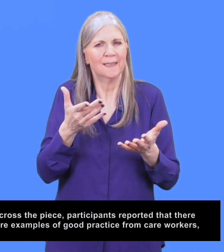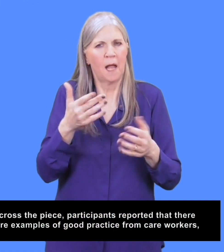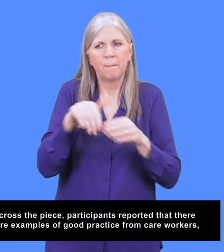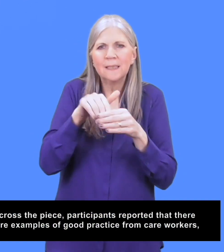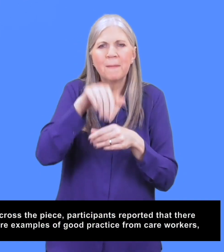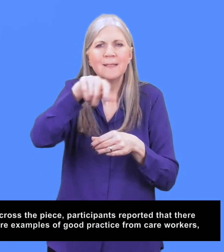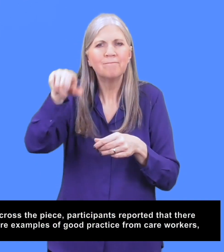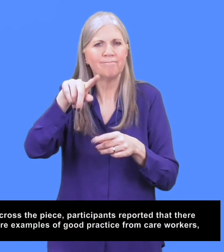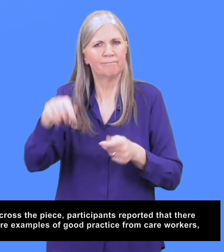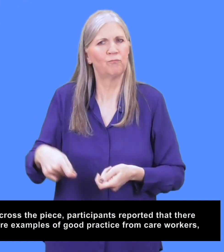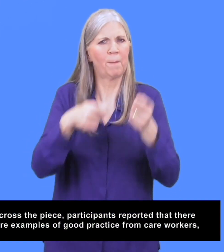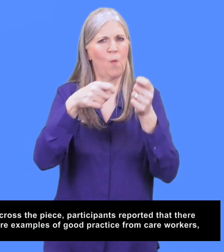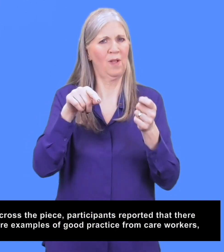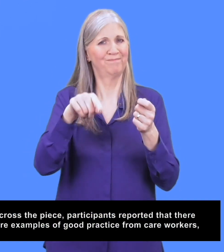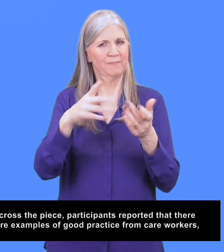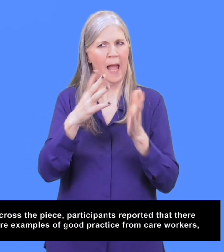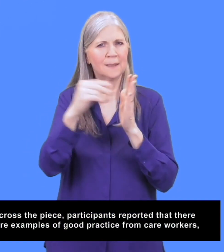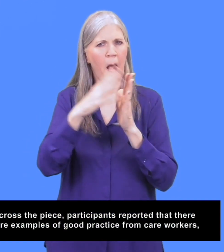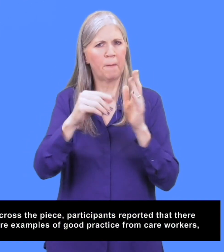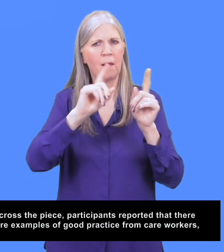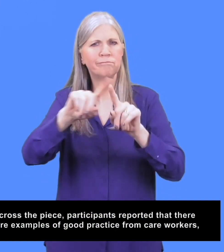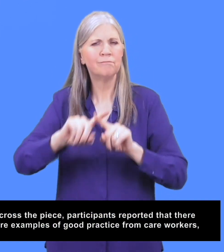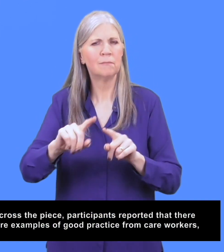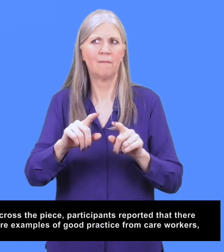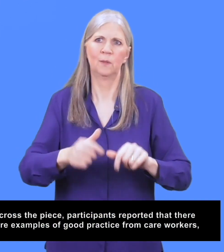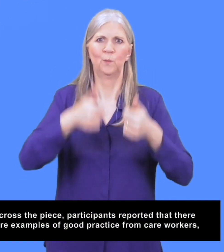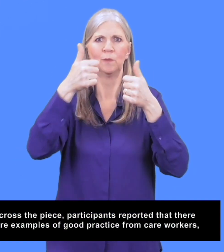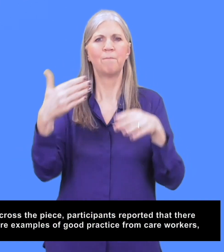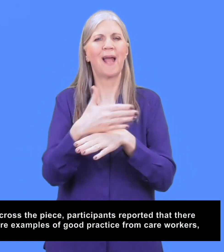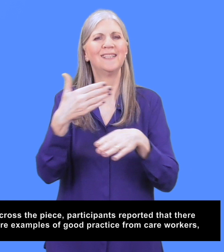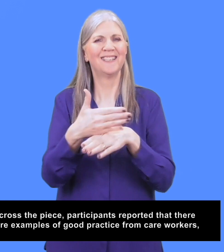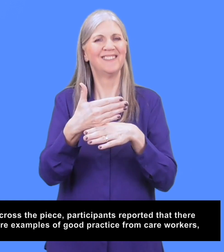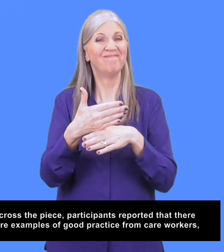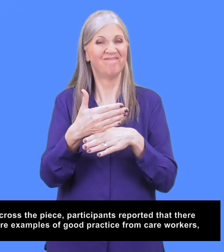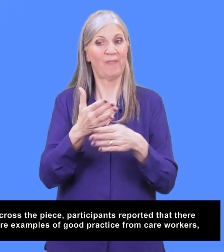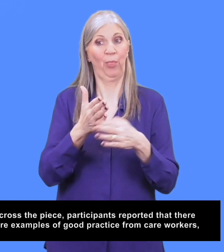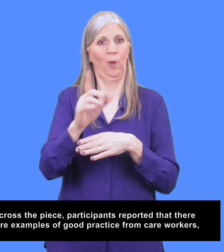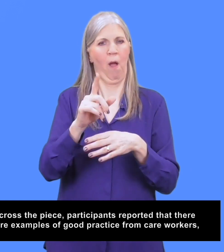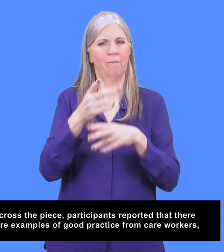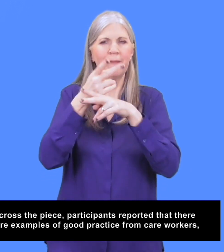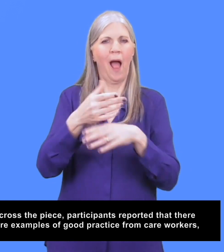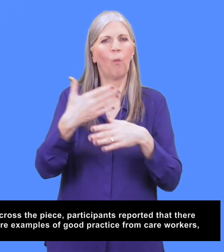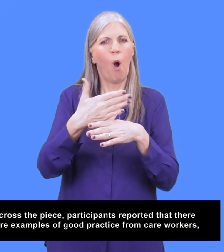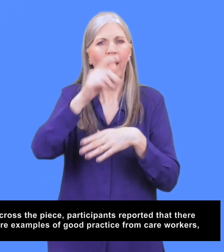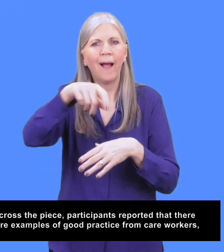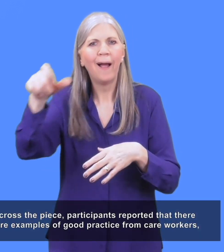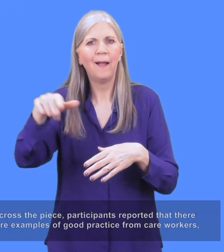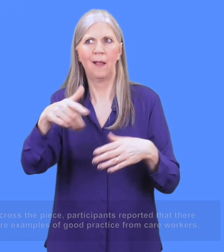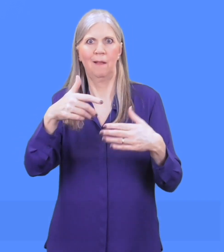Across the piece, participants reported that there were examples of good practice from care workers and willingness